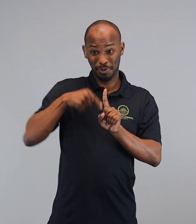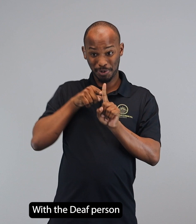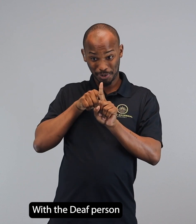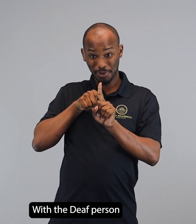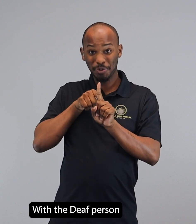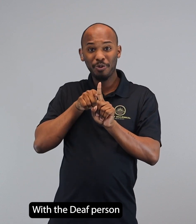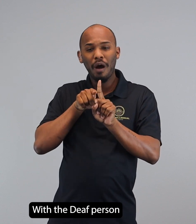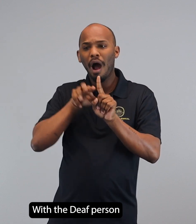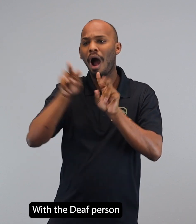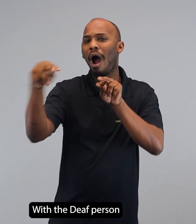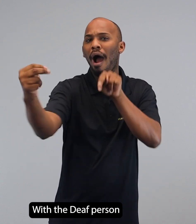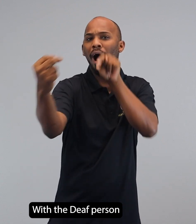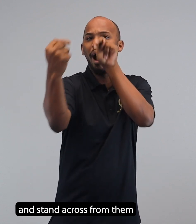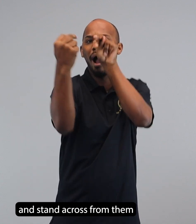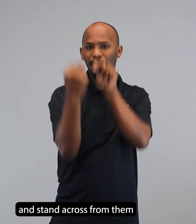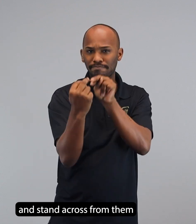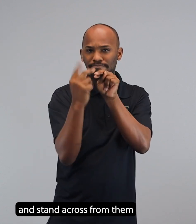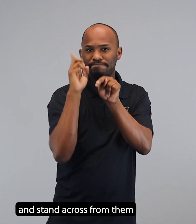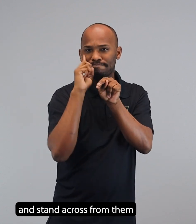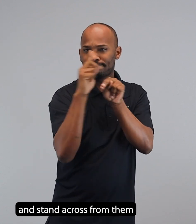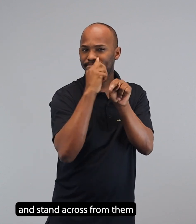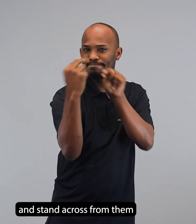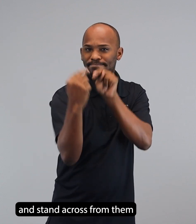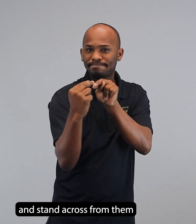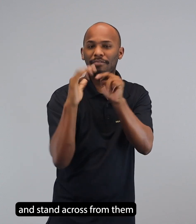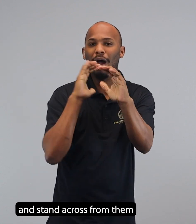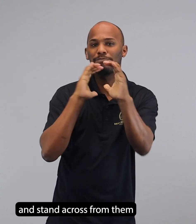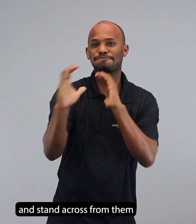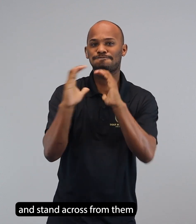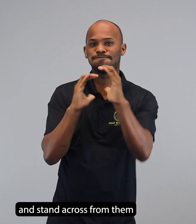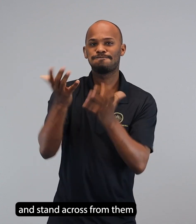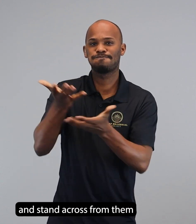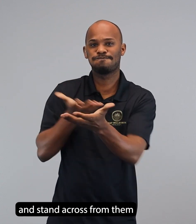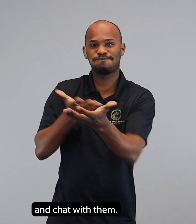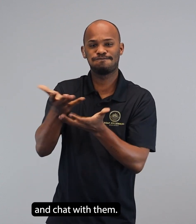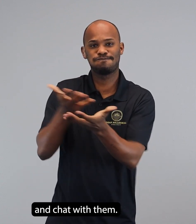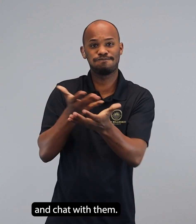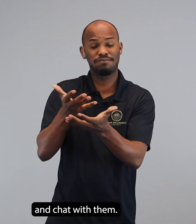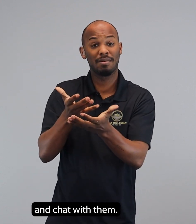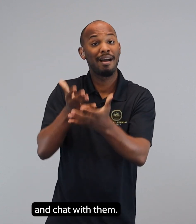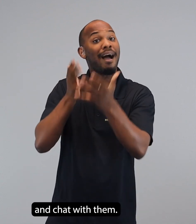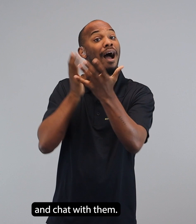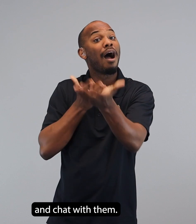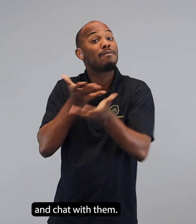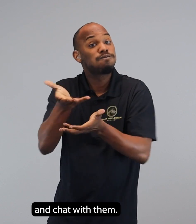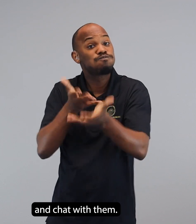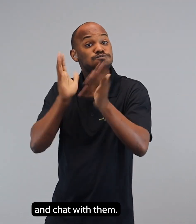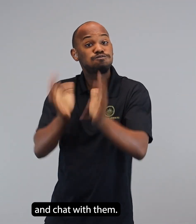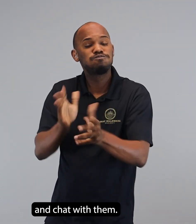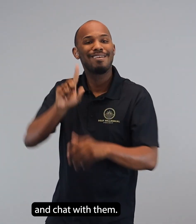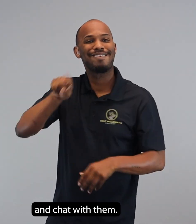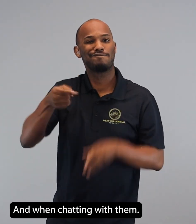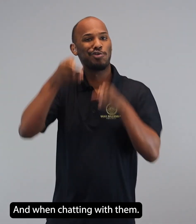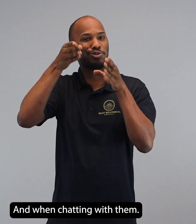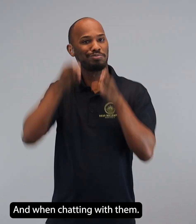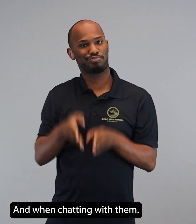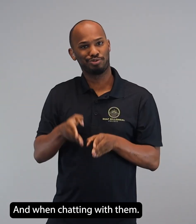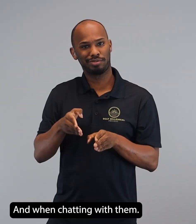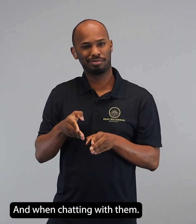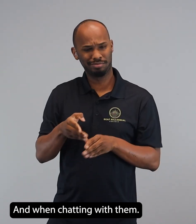with the deaf person and stand across from them and chat with them. And when chatting with them,